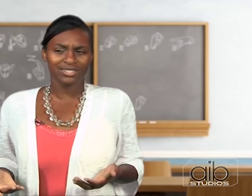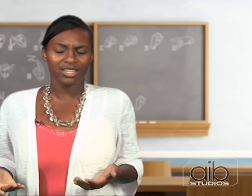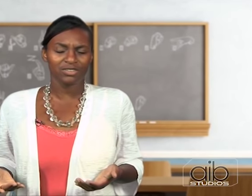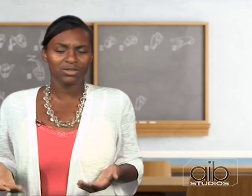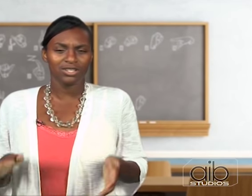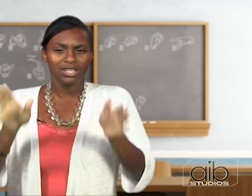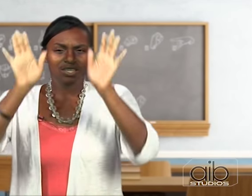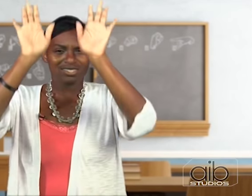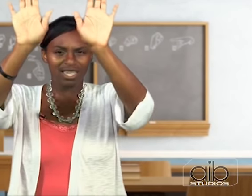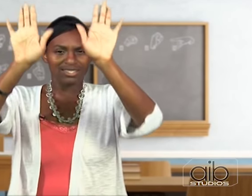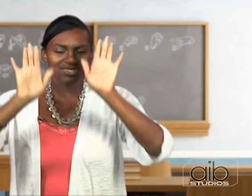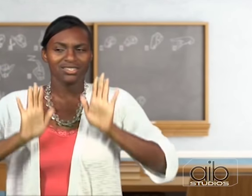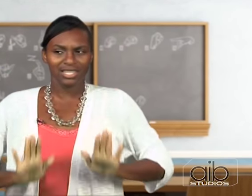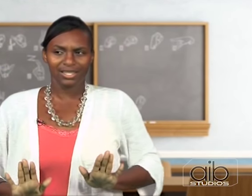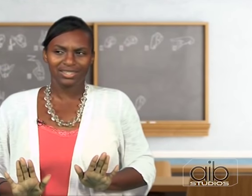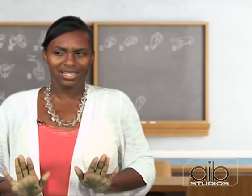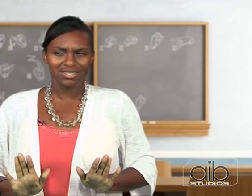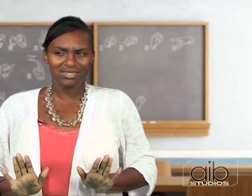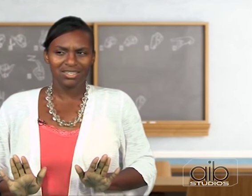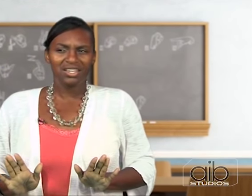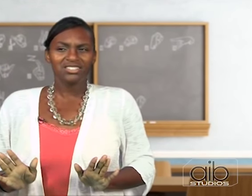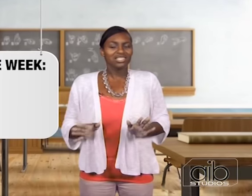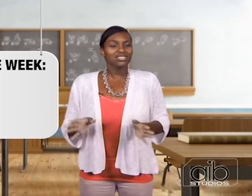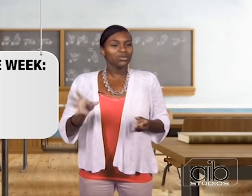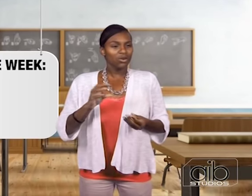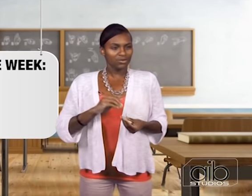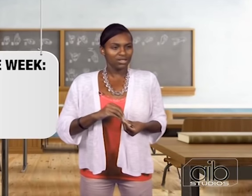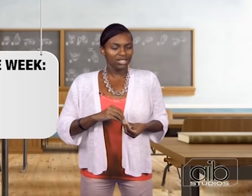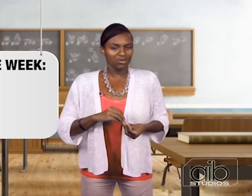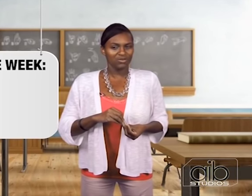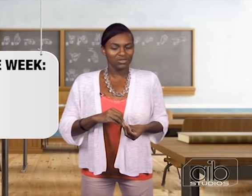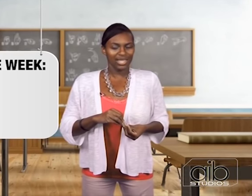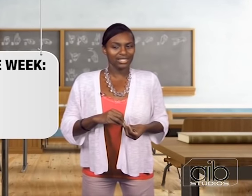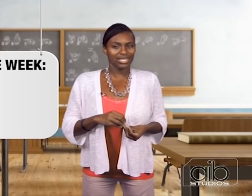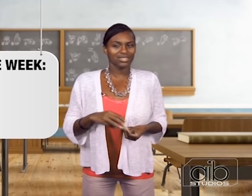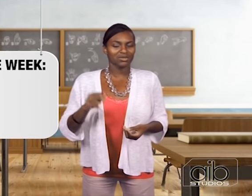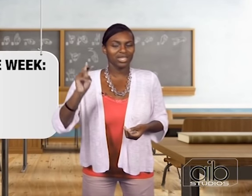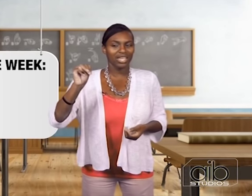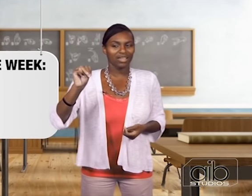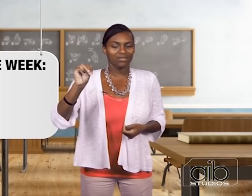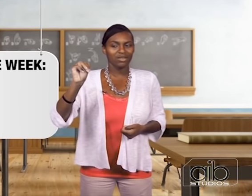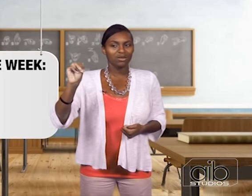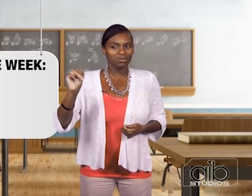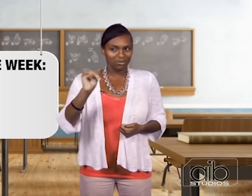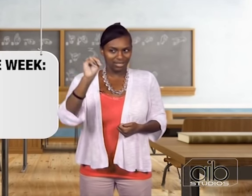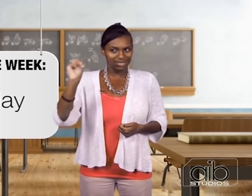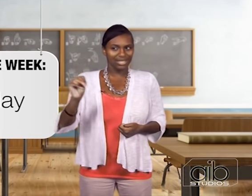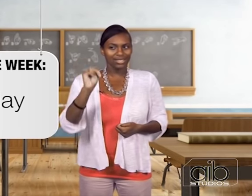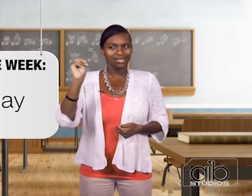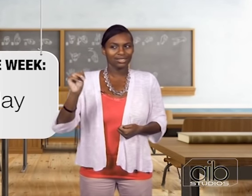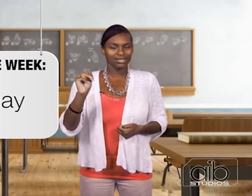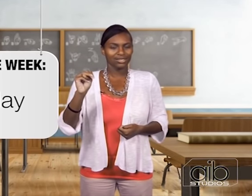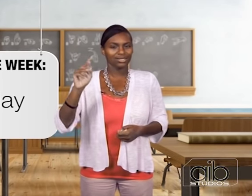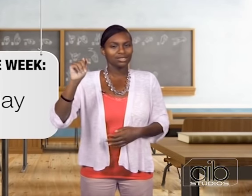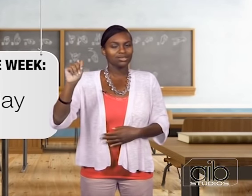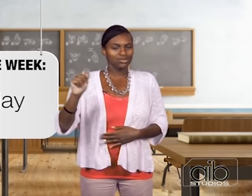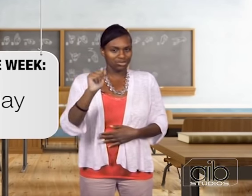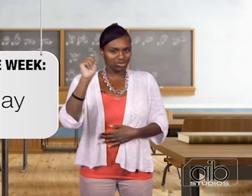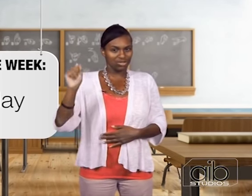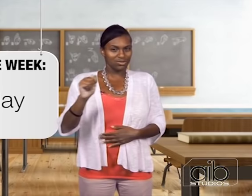deaf community sign Sunday like this. So let's go over and review that again. So we have Monday,